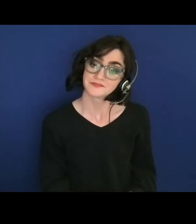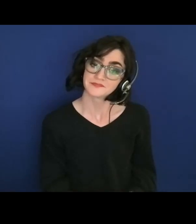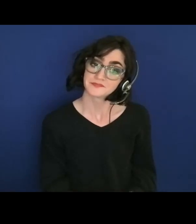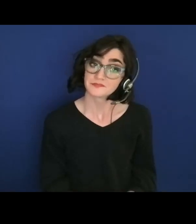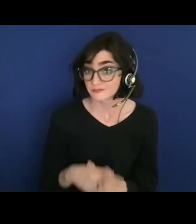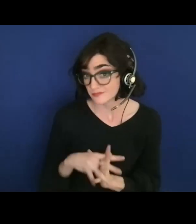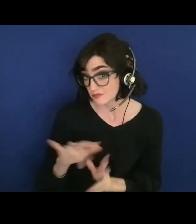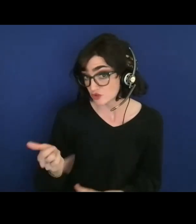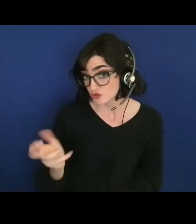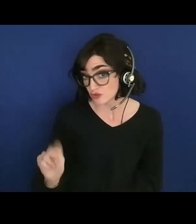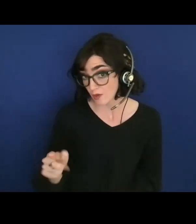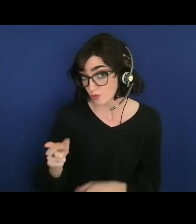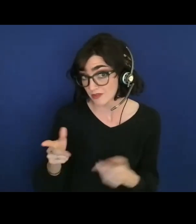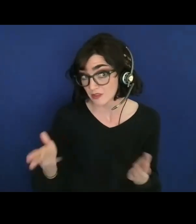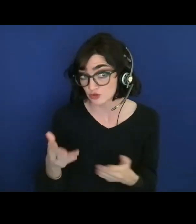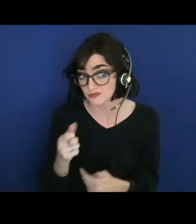Jan, are you on? I don't see you.